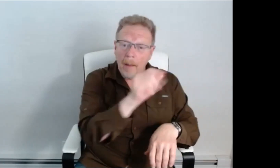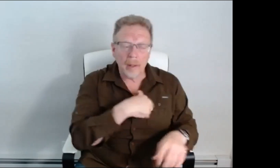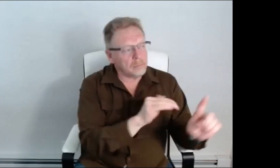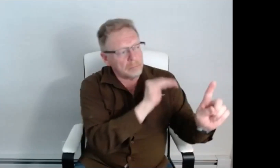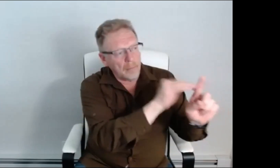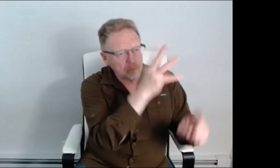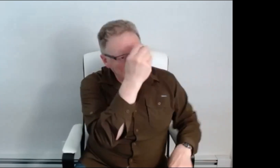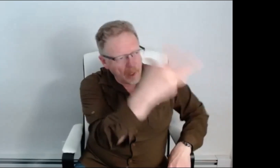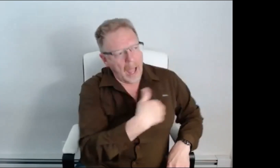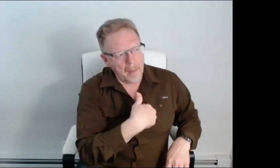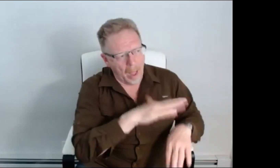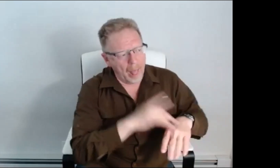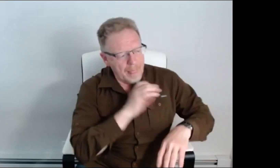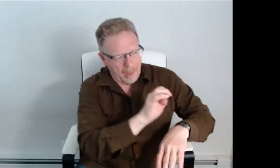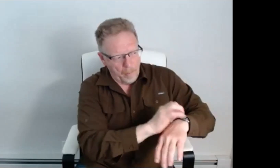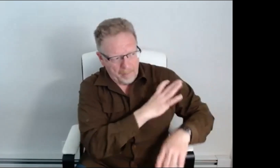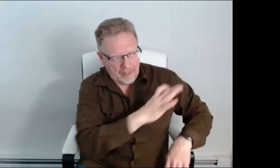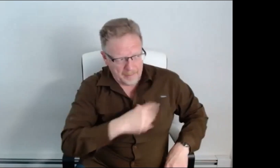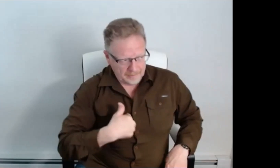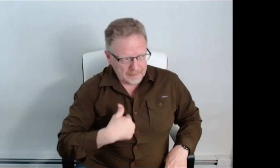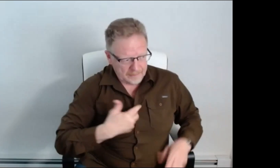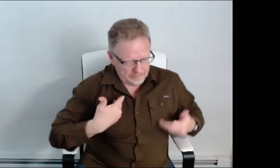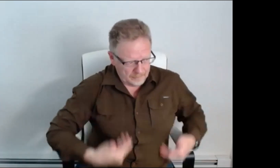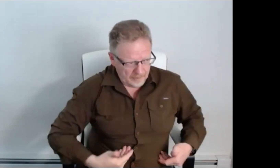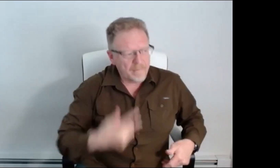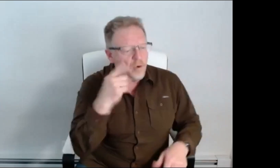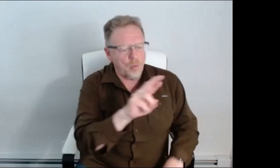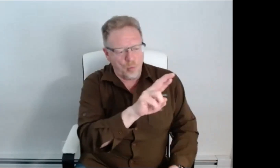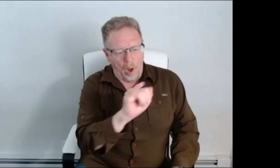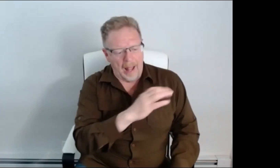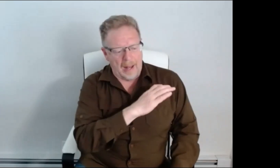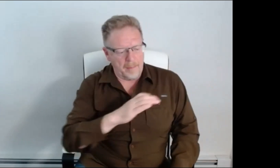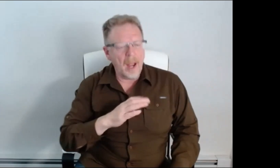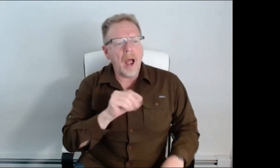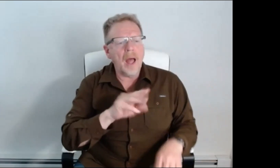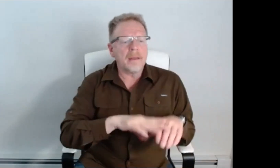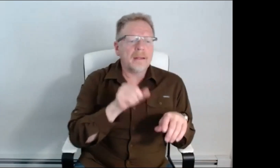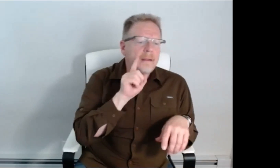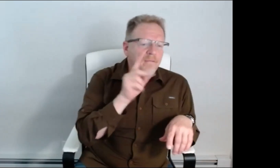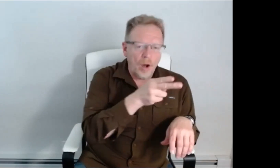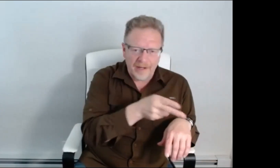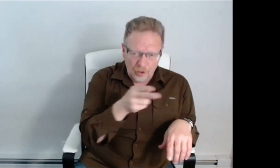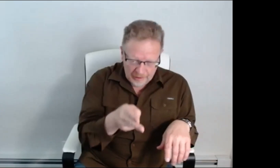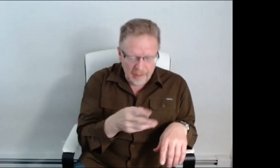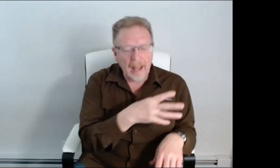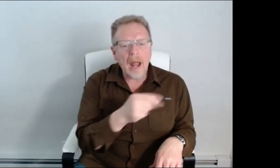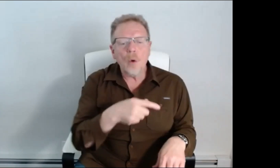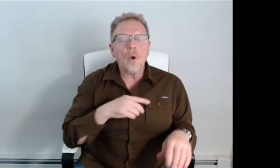employment committee for the Rhode Island Commission on the Deaf and Hard of Hearing, and we're doing a job